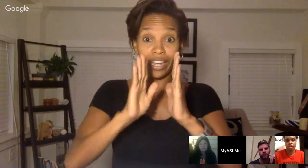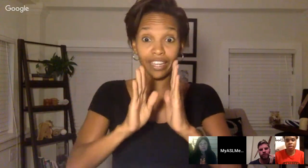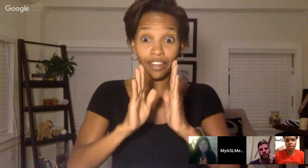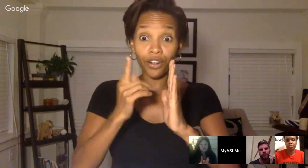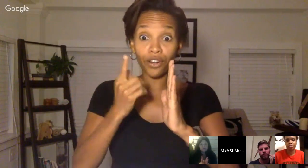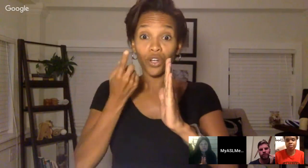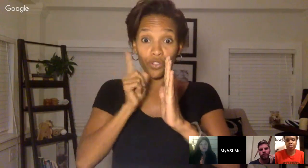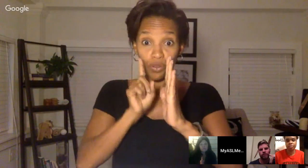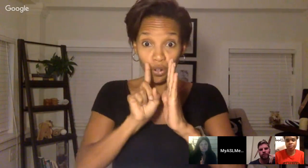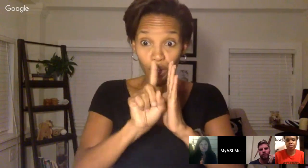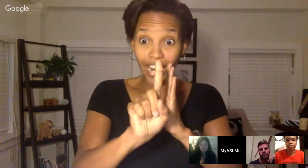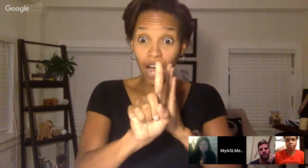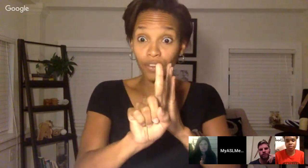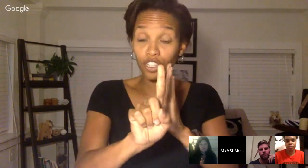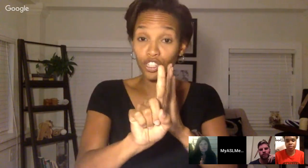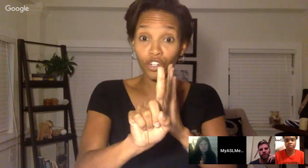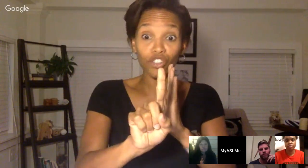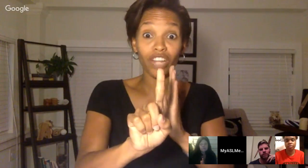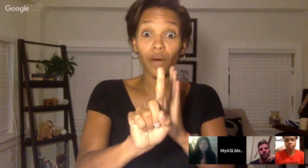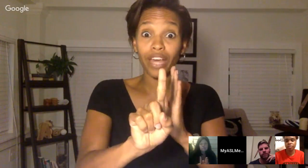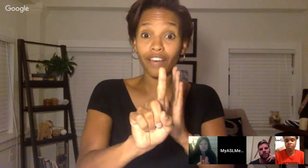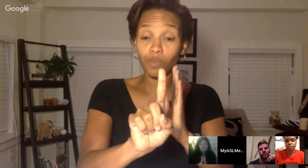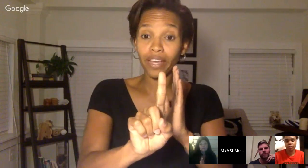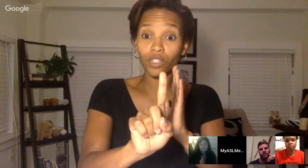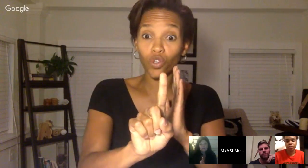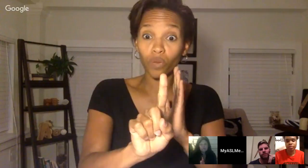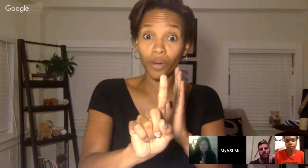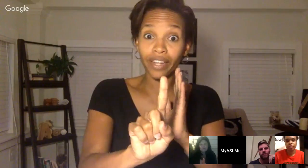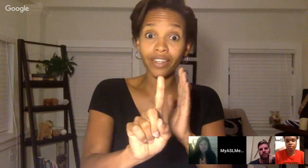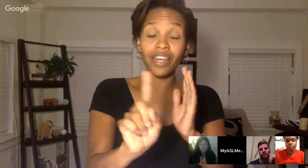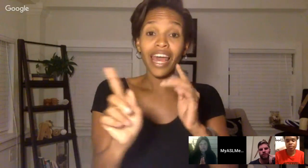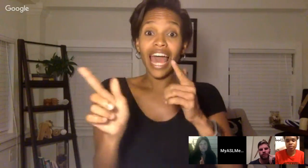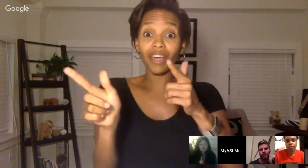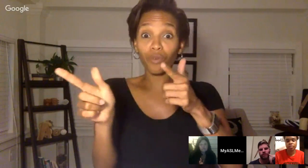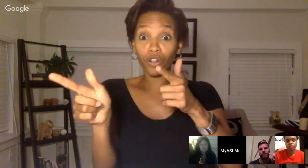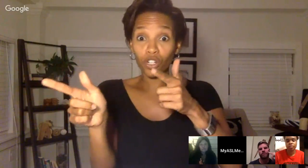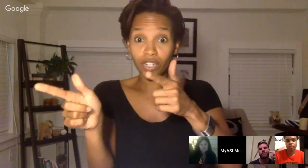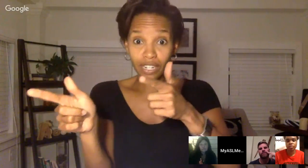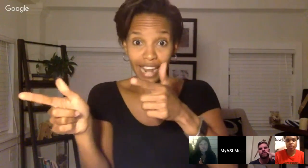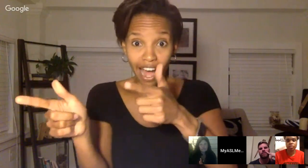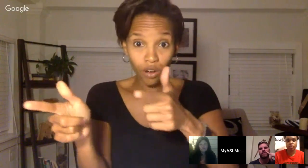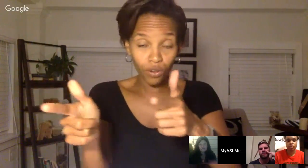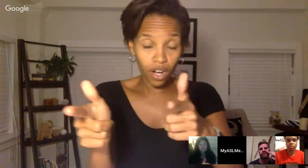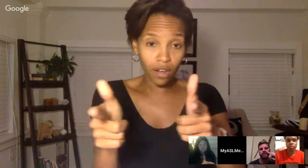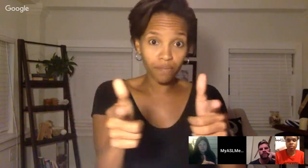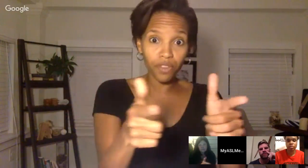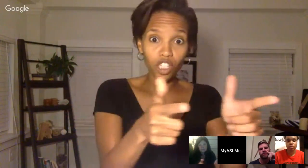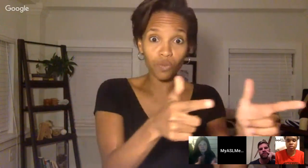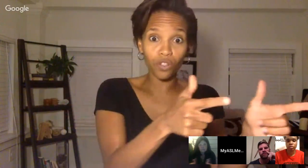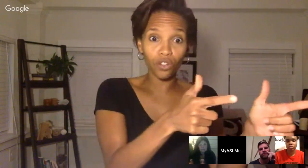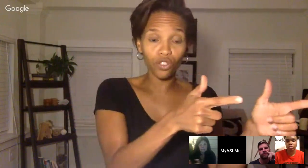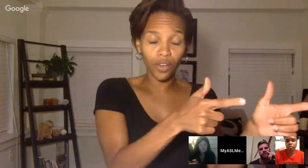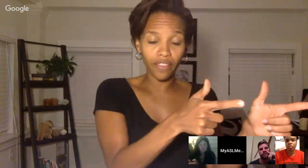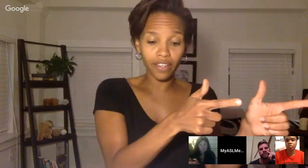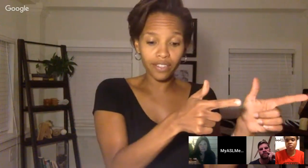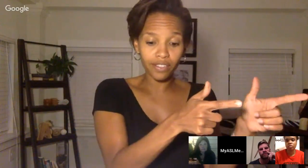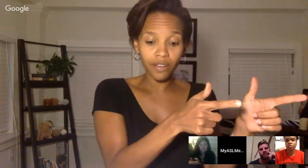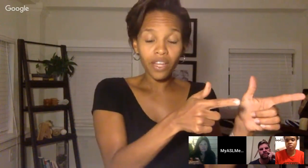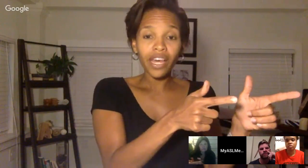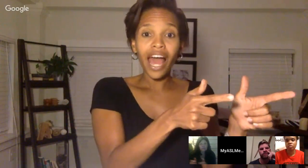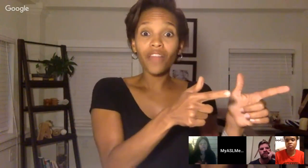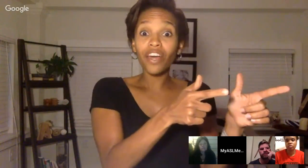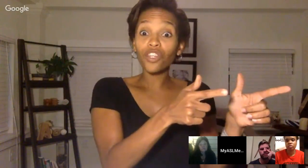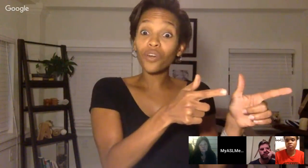doors right here. We're now in the church, and now we have space incorporated, and we're now doing